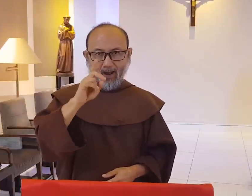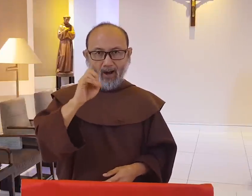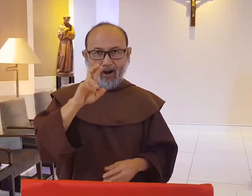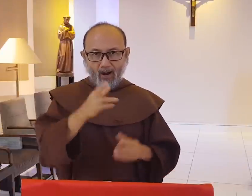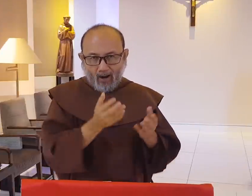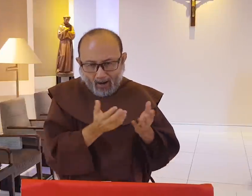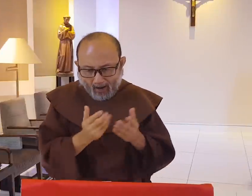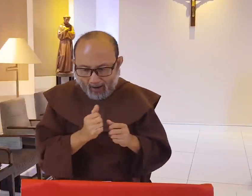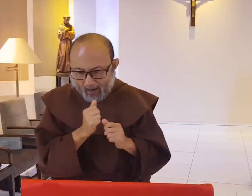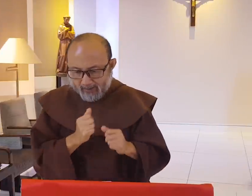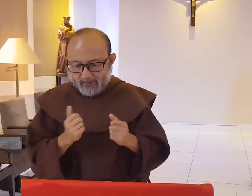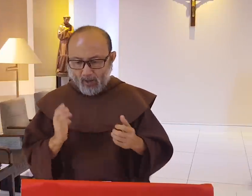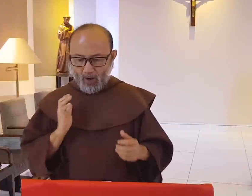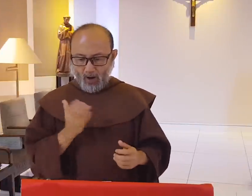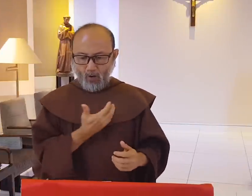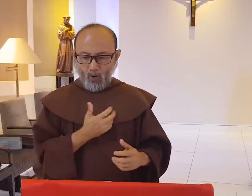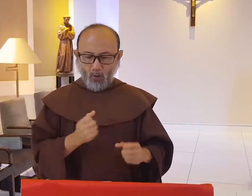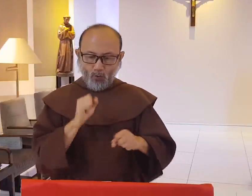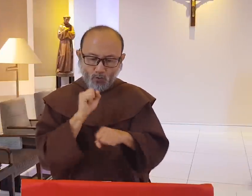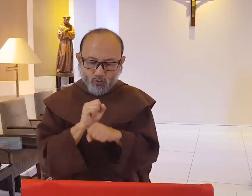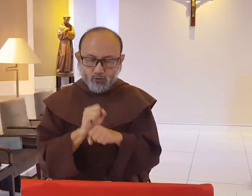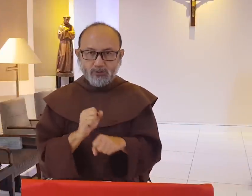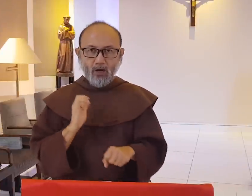happiness, and our spiritual life.